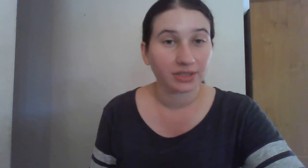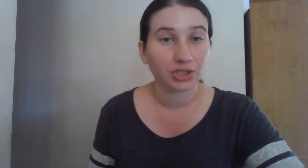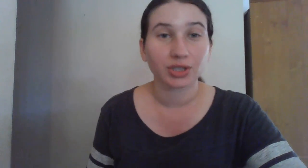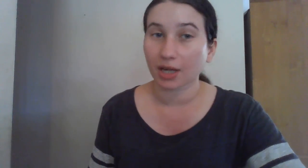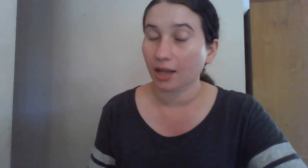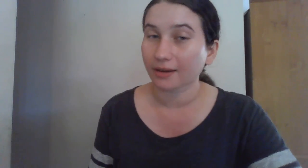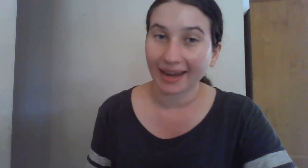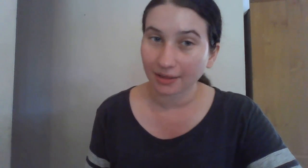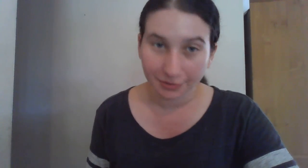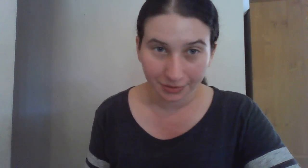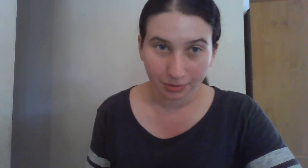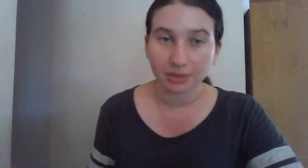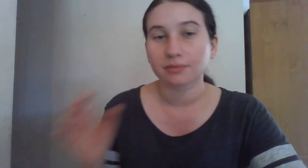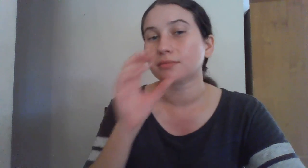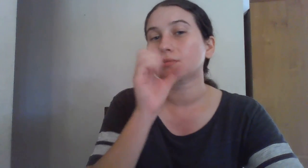Orange, the color and fruit.